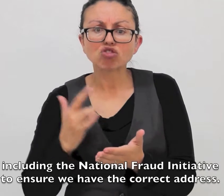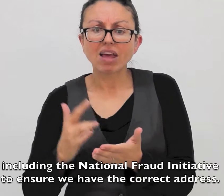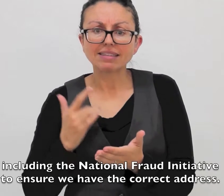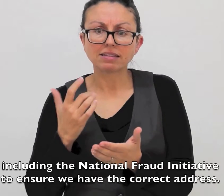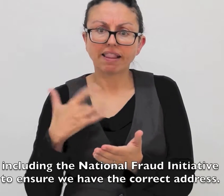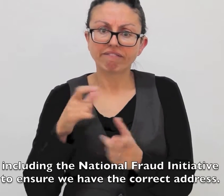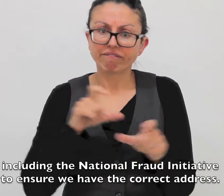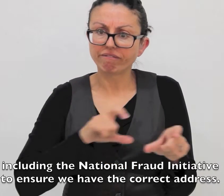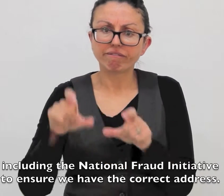correct address.